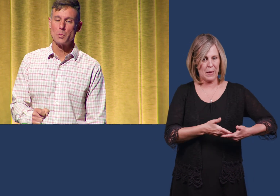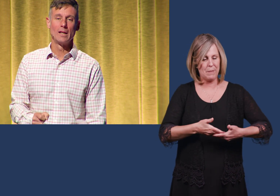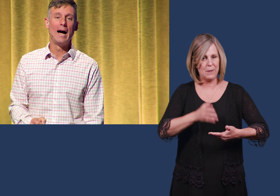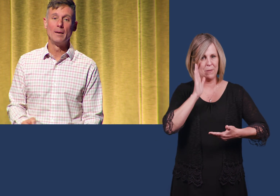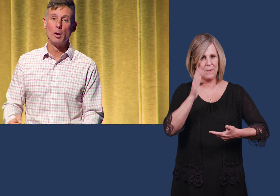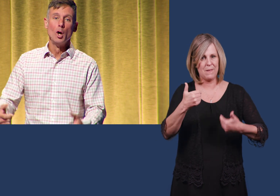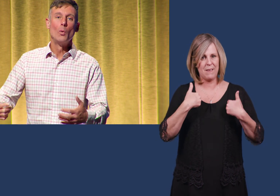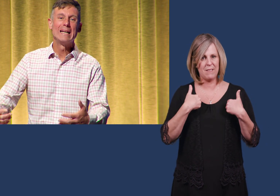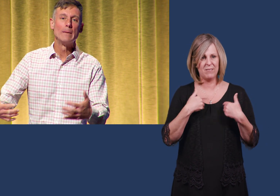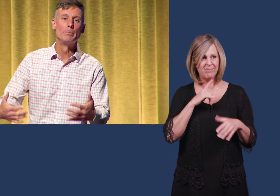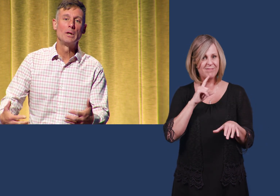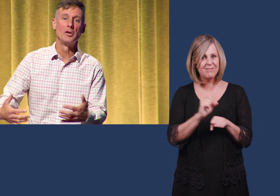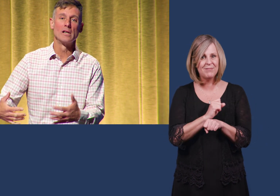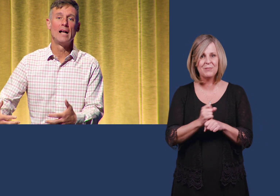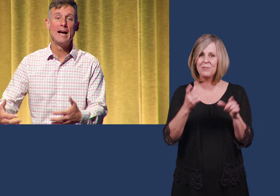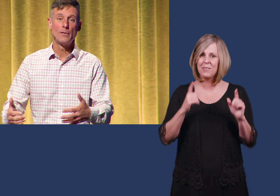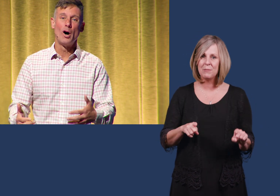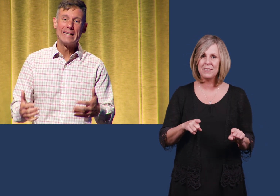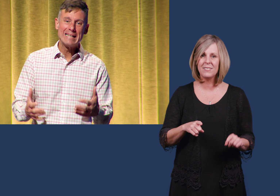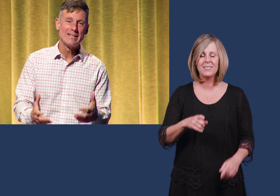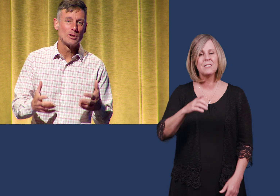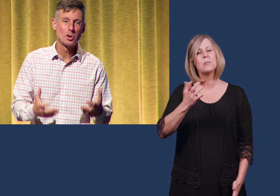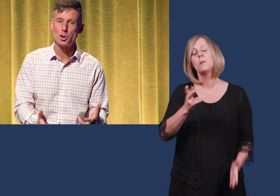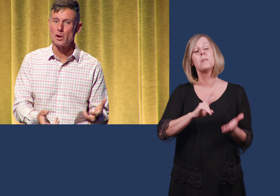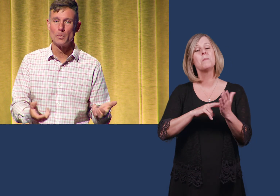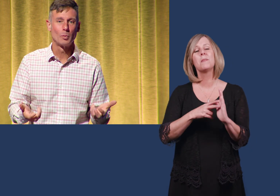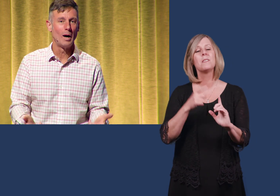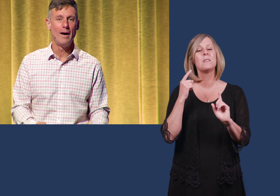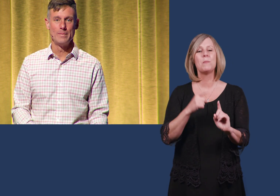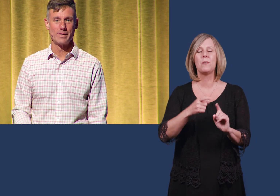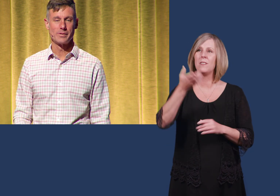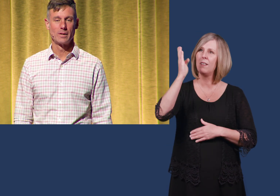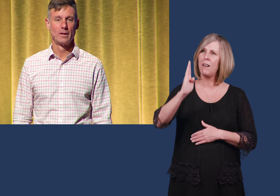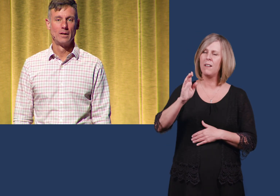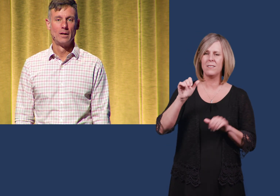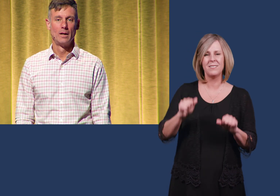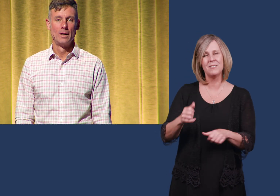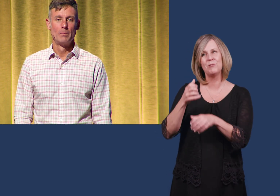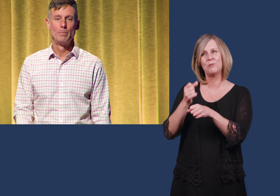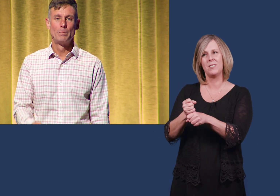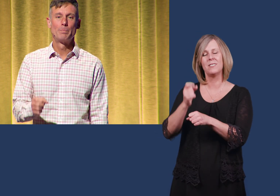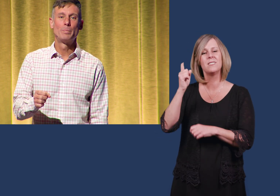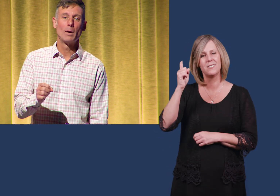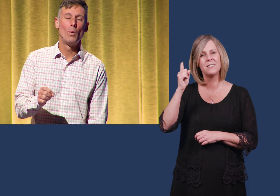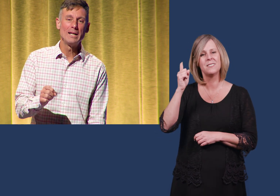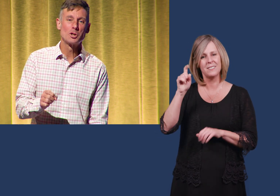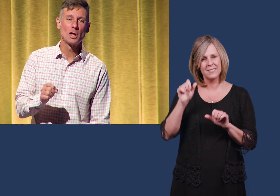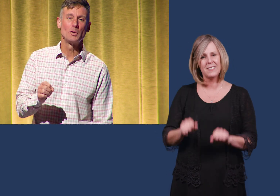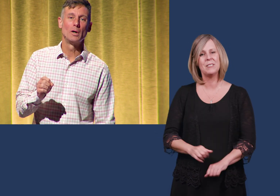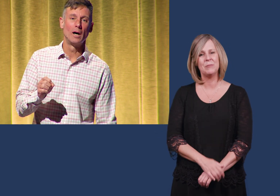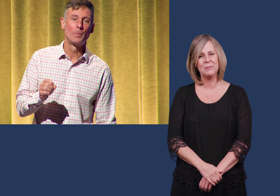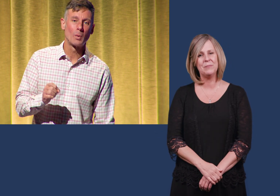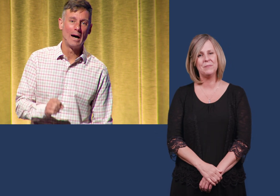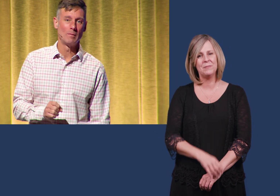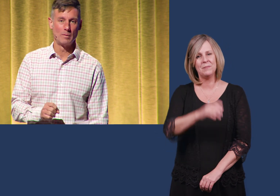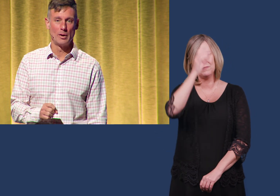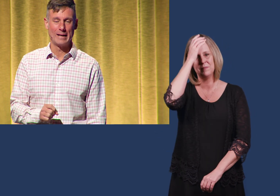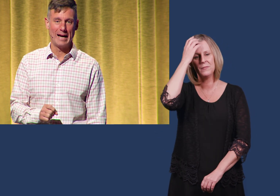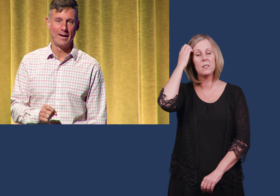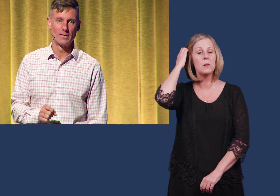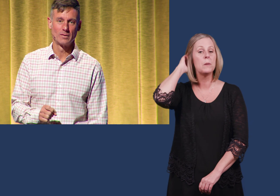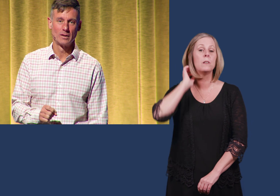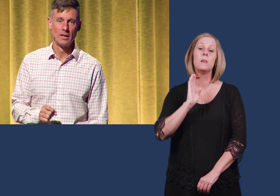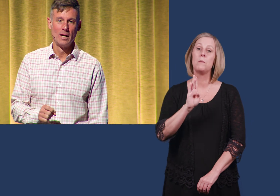God is reliable. We can build our life on his sure promise. But I want to show you a problem